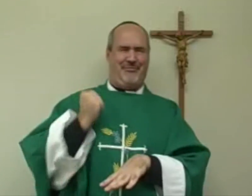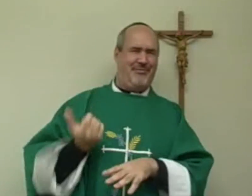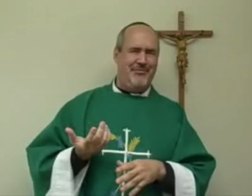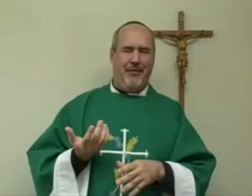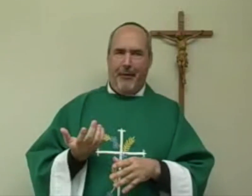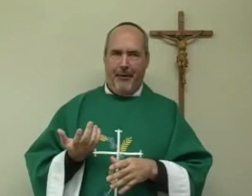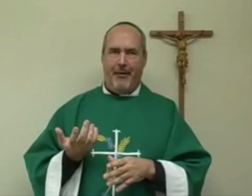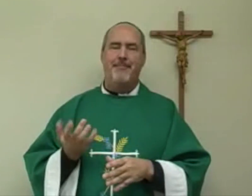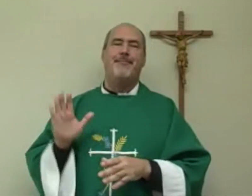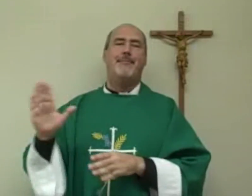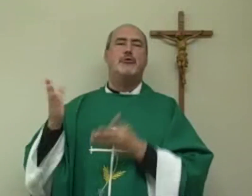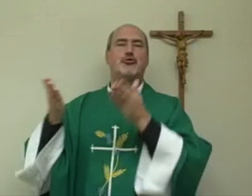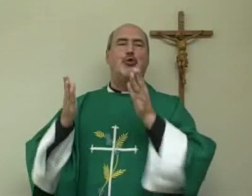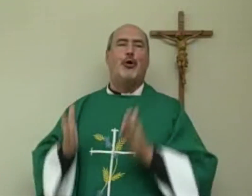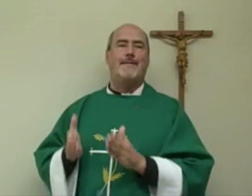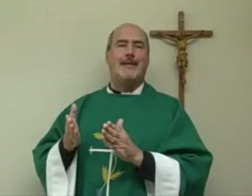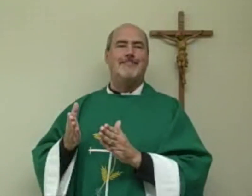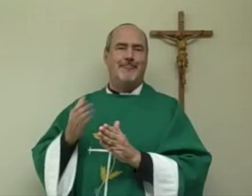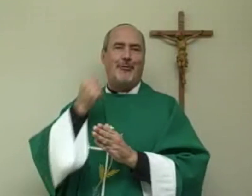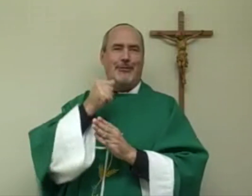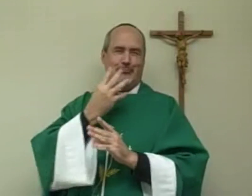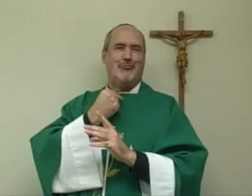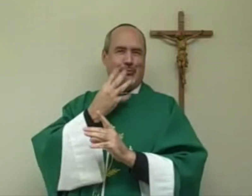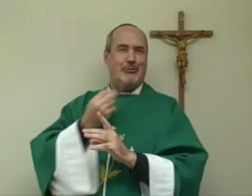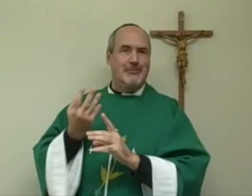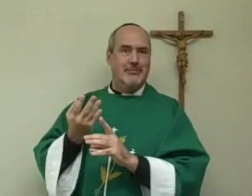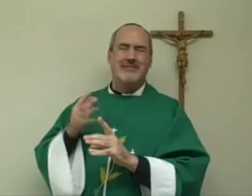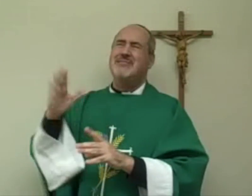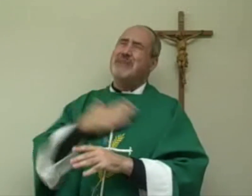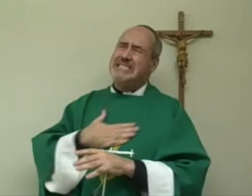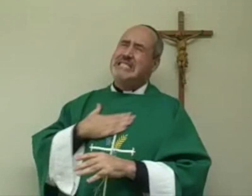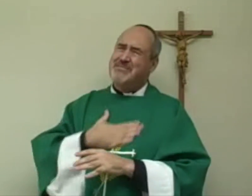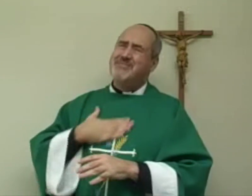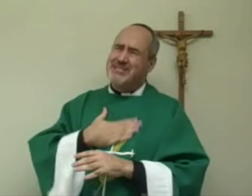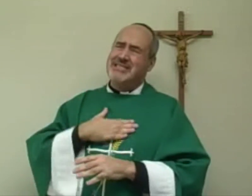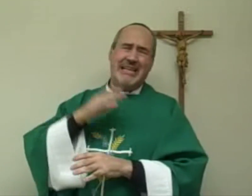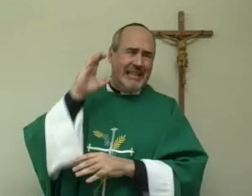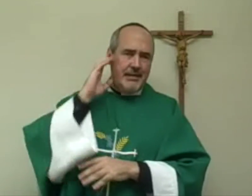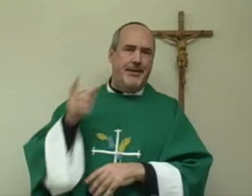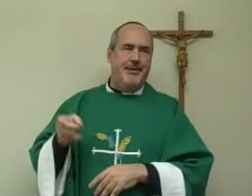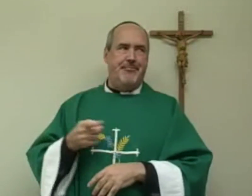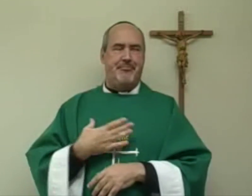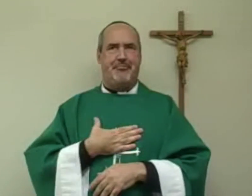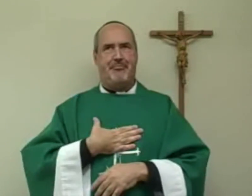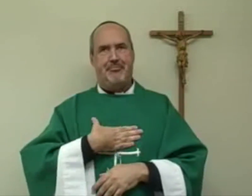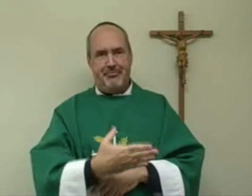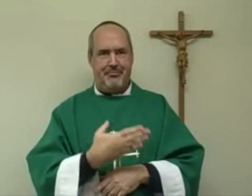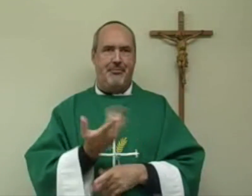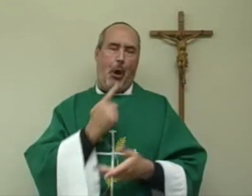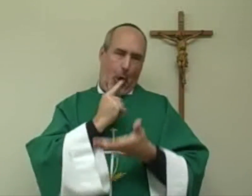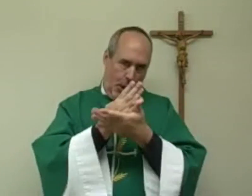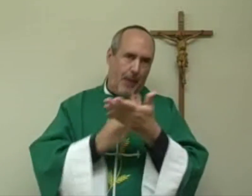Naaman thought Elisha was crazy. And then his female Jewish servant begged him to please listen to